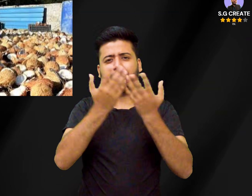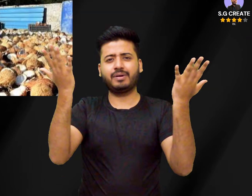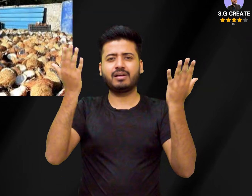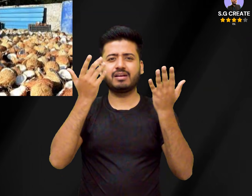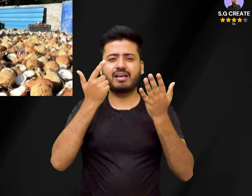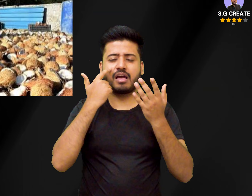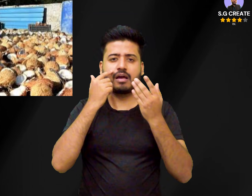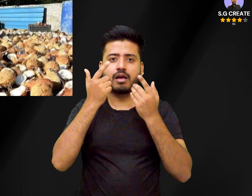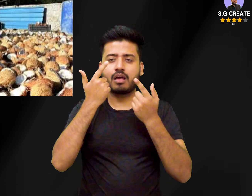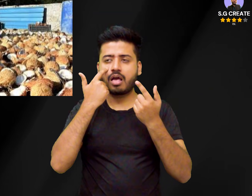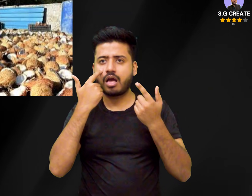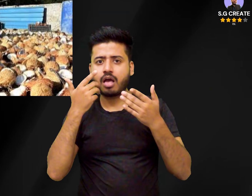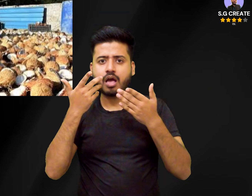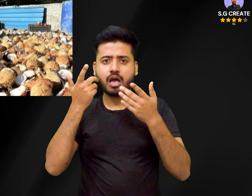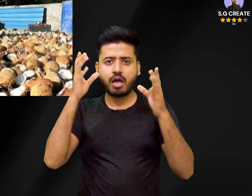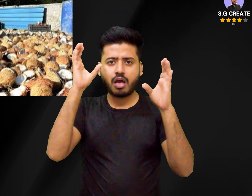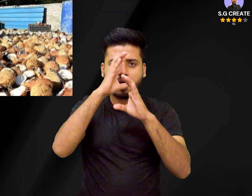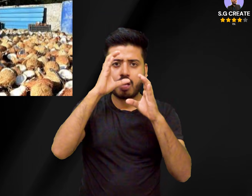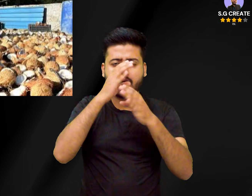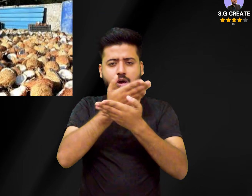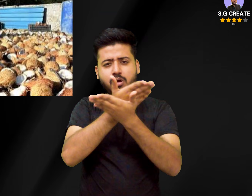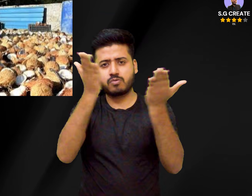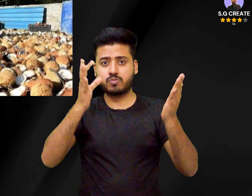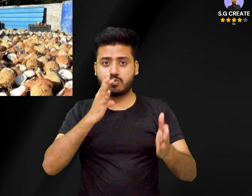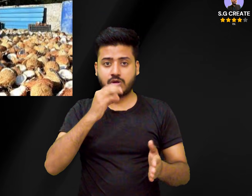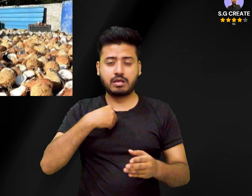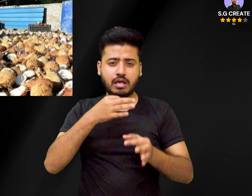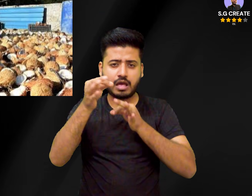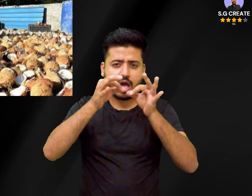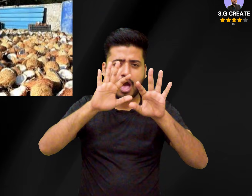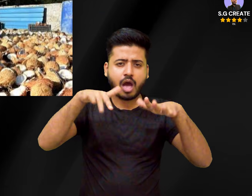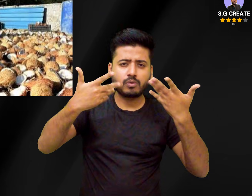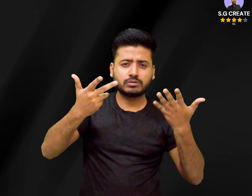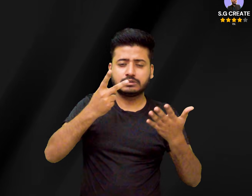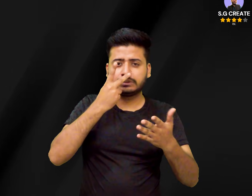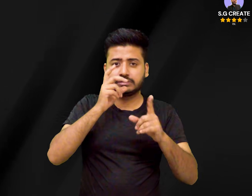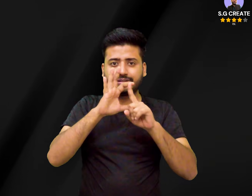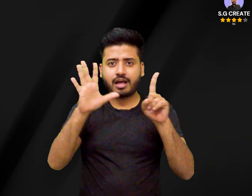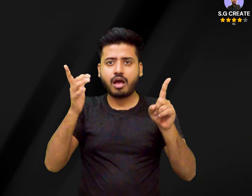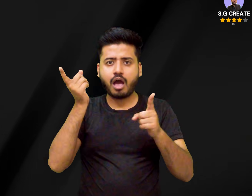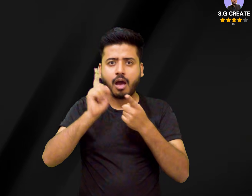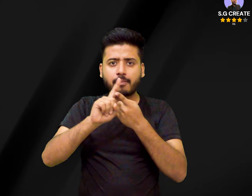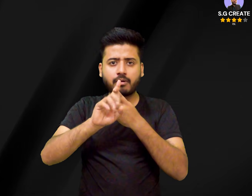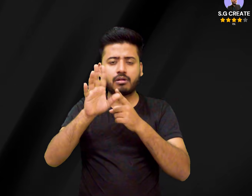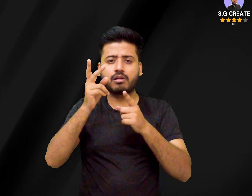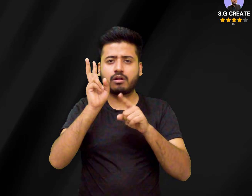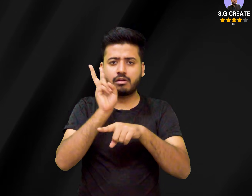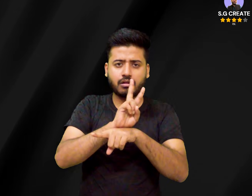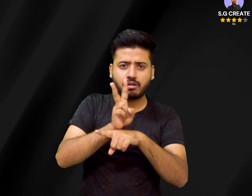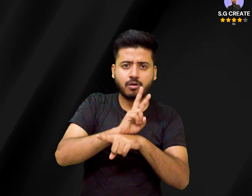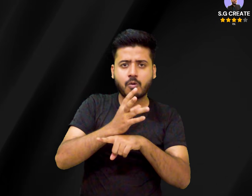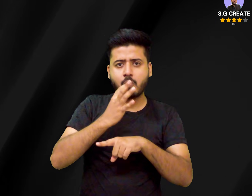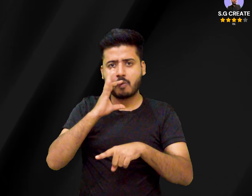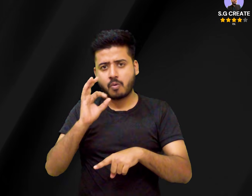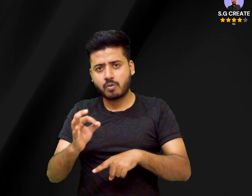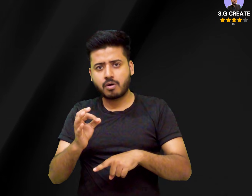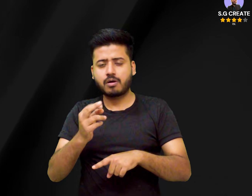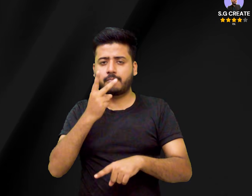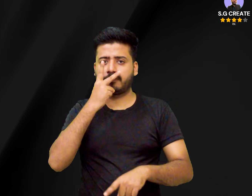27 quality tests to ensure it is safe for consumption and application. Manufacturing process. The manufacturing process